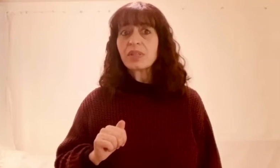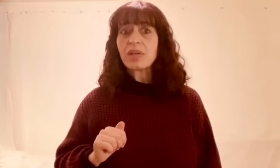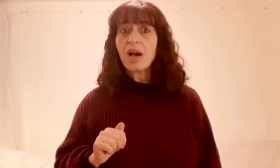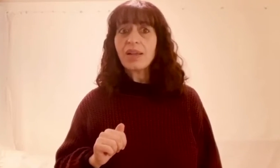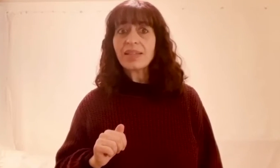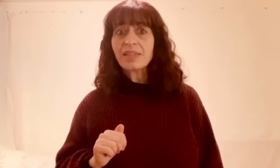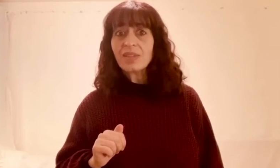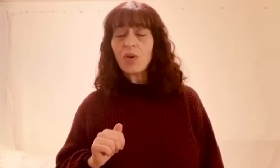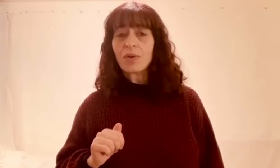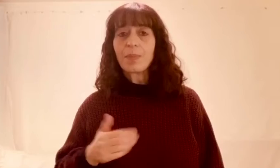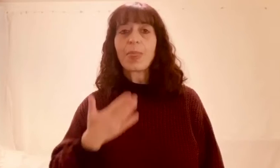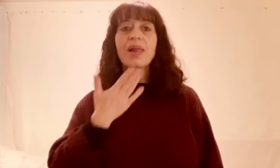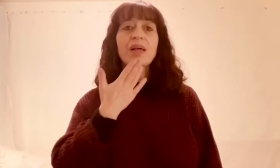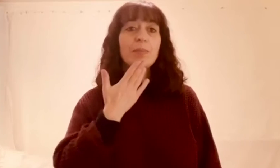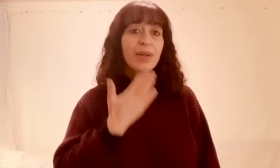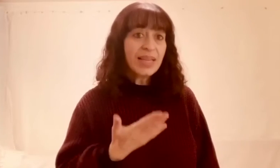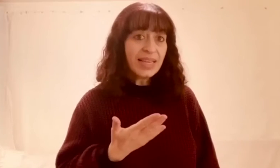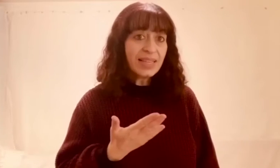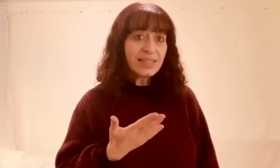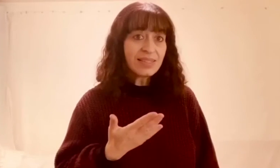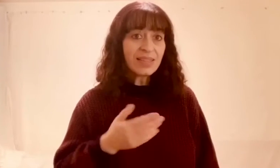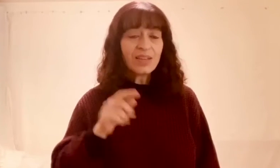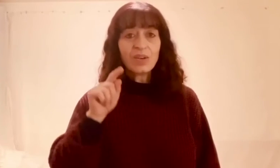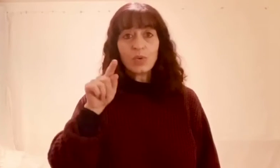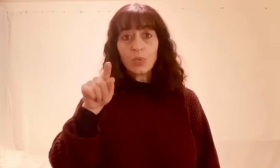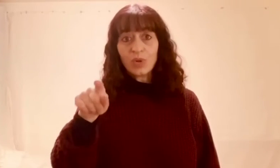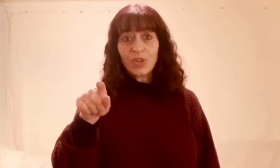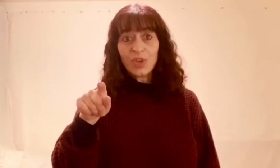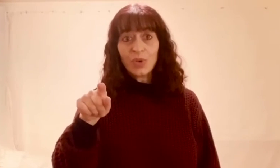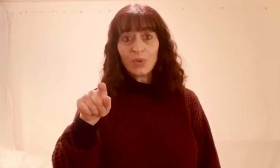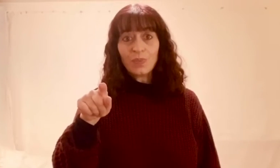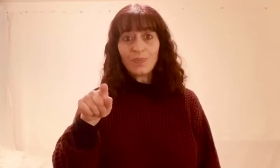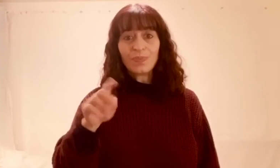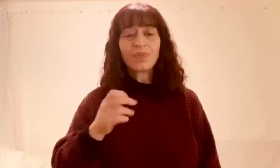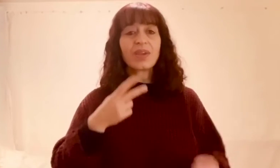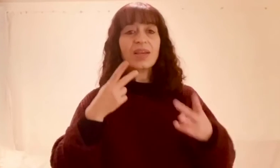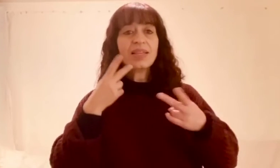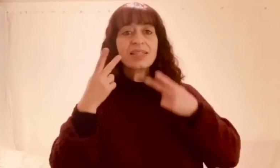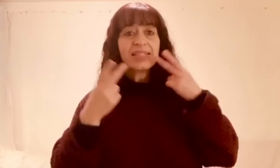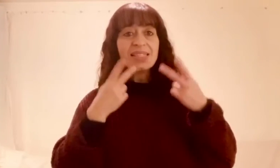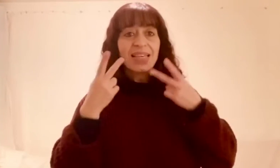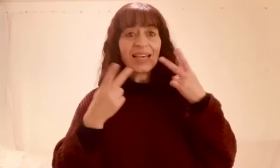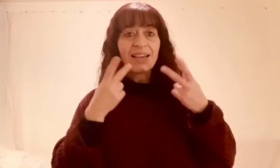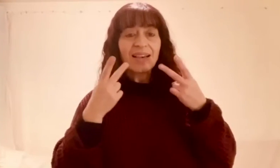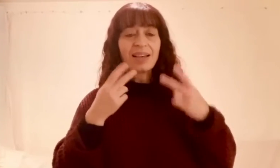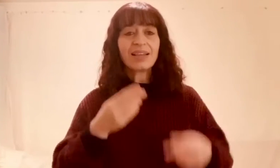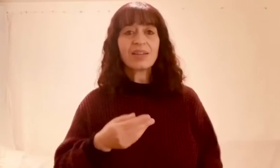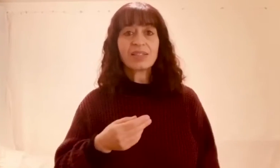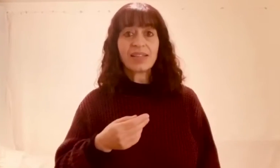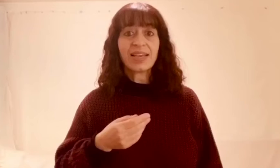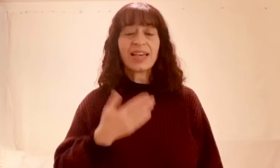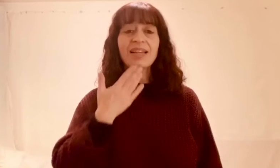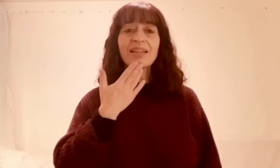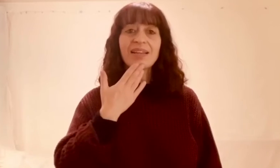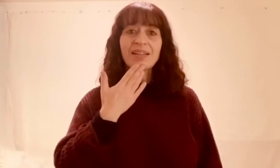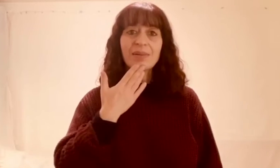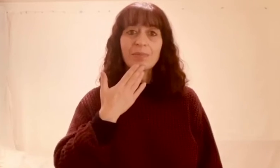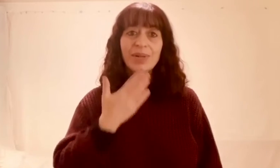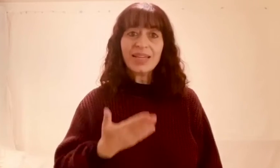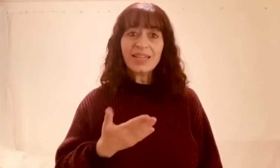our little song? Please will you sing? I'll say that again. Please